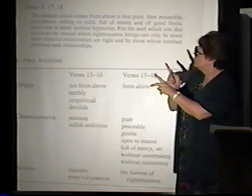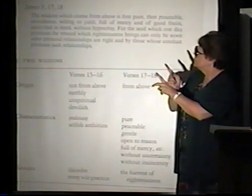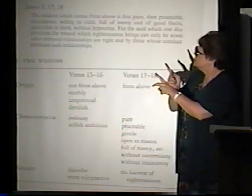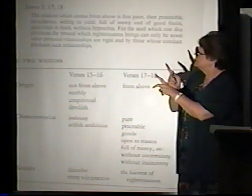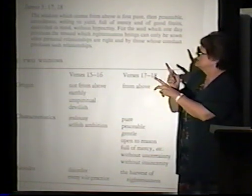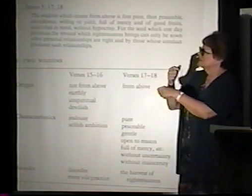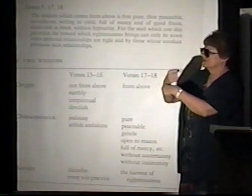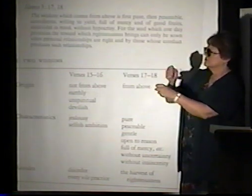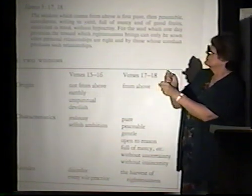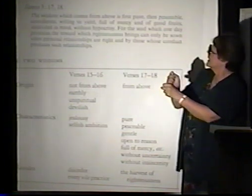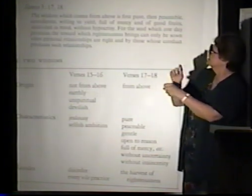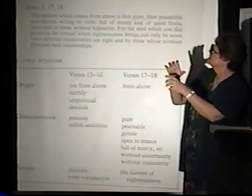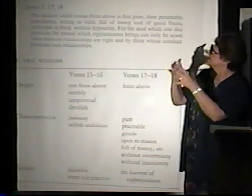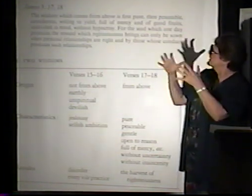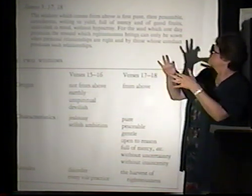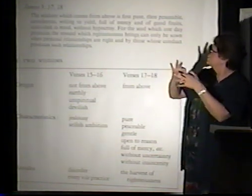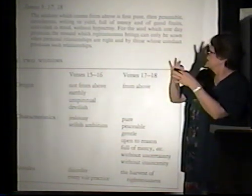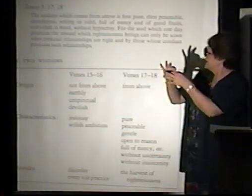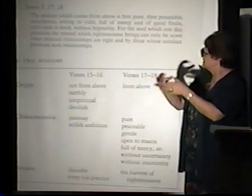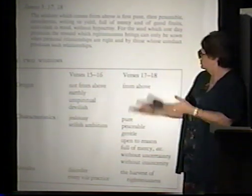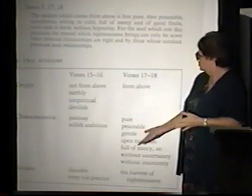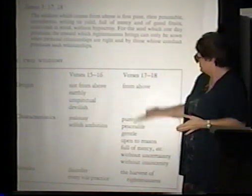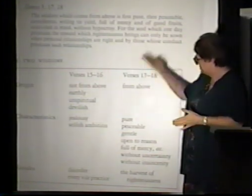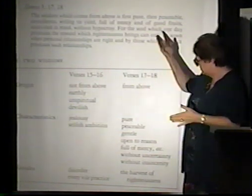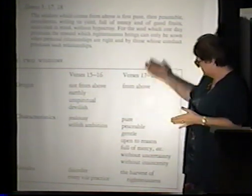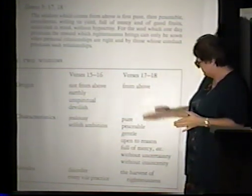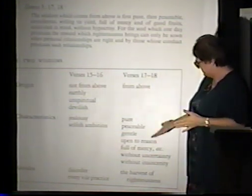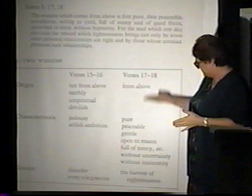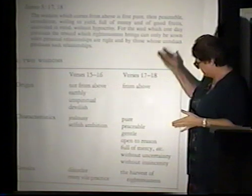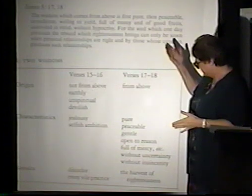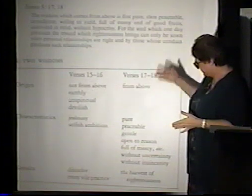do and some relationship.